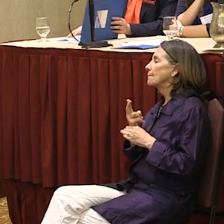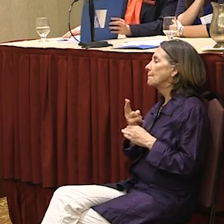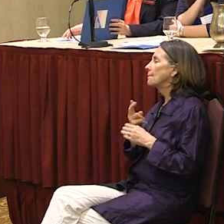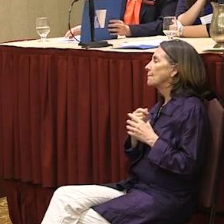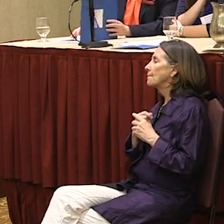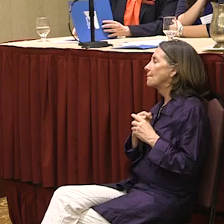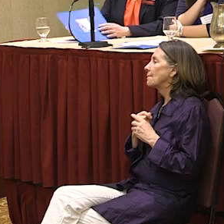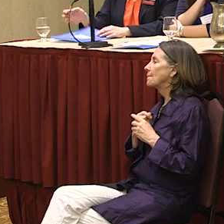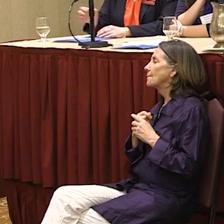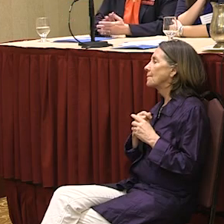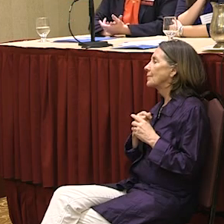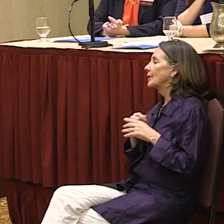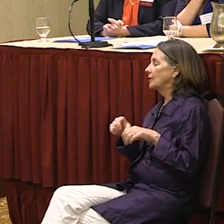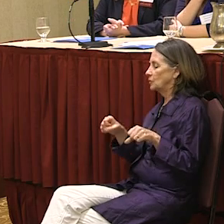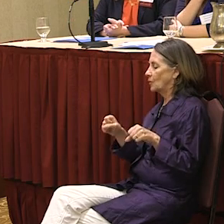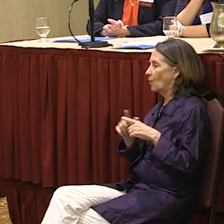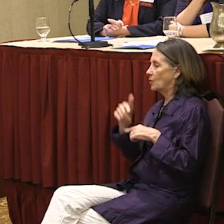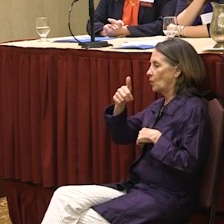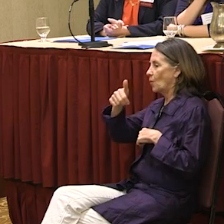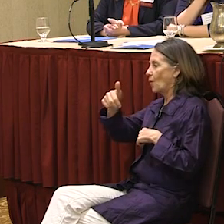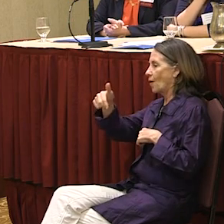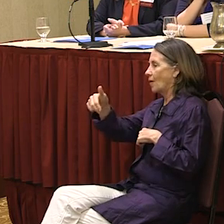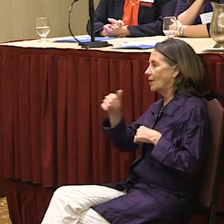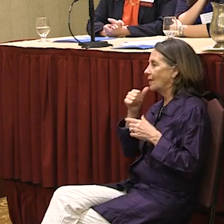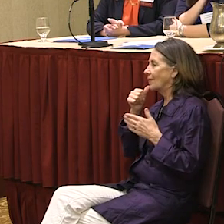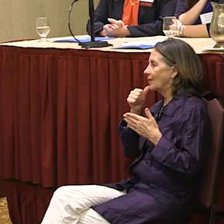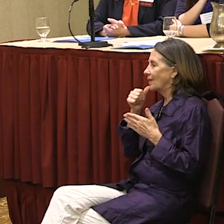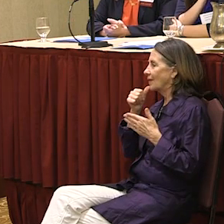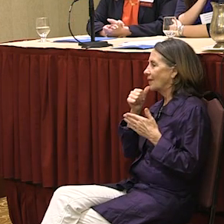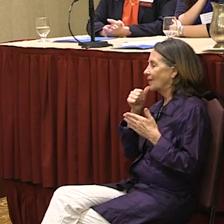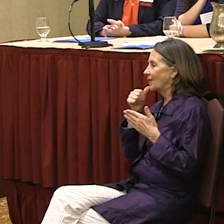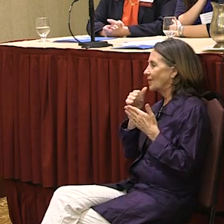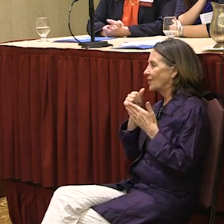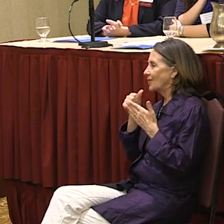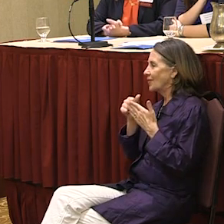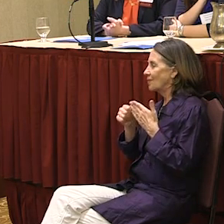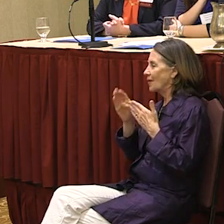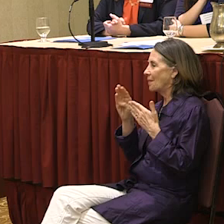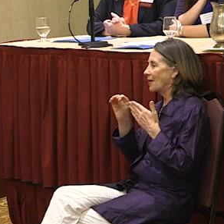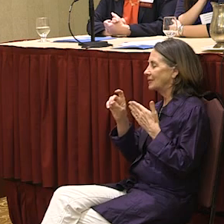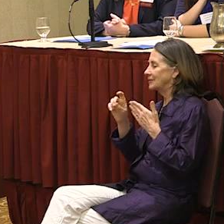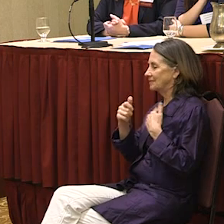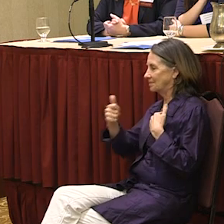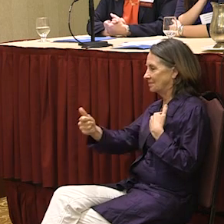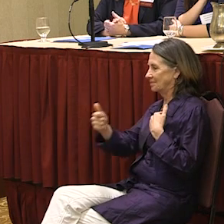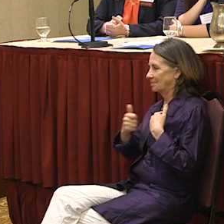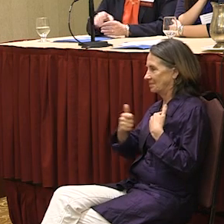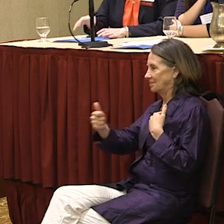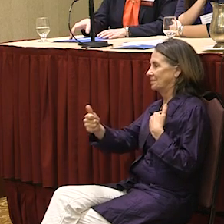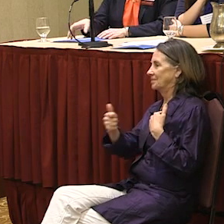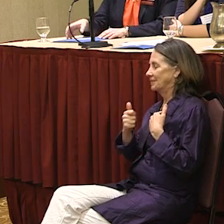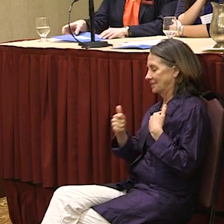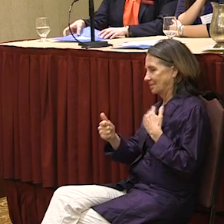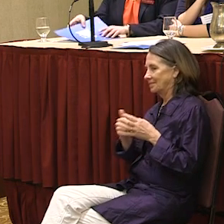way, was to walk to the mailbox 3 times in that week. And that was his action plan, and he was